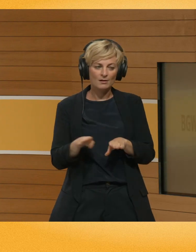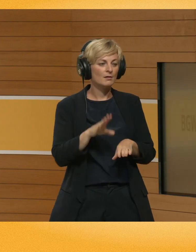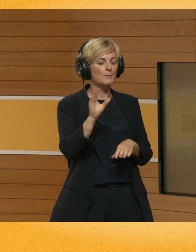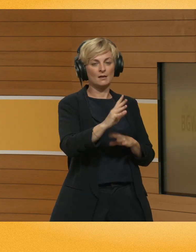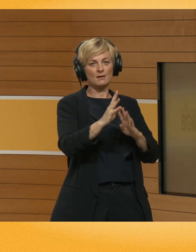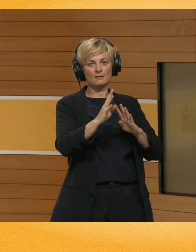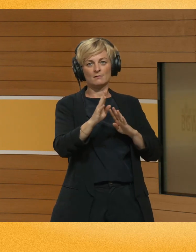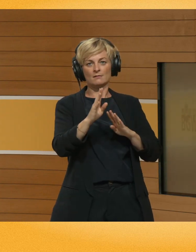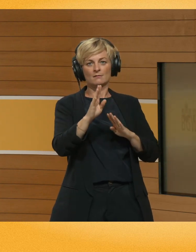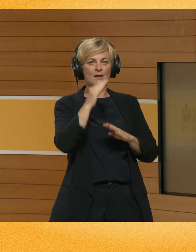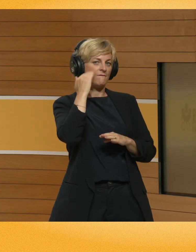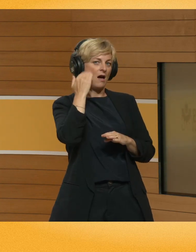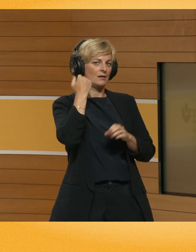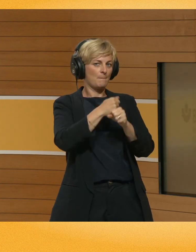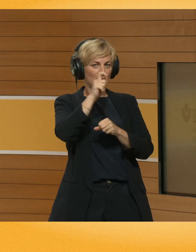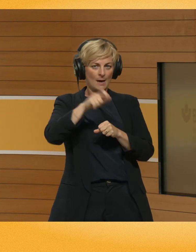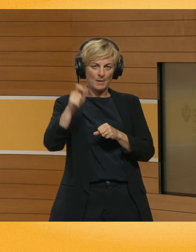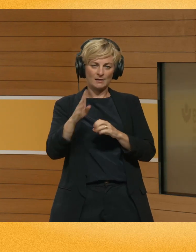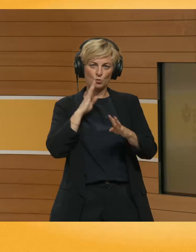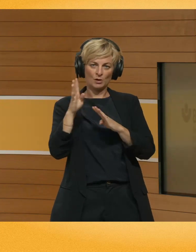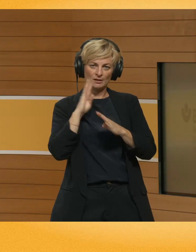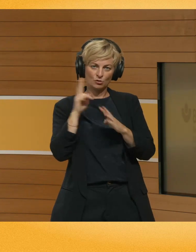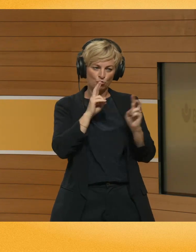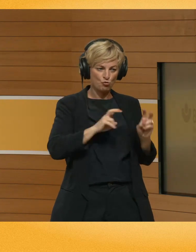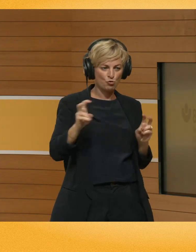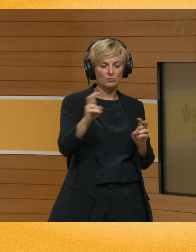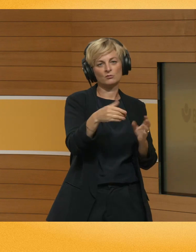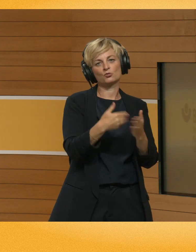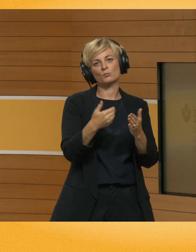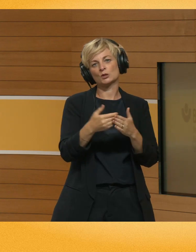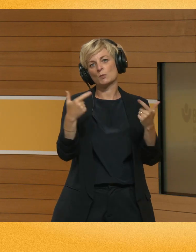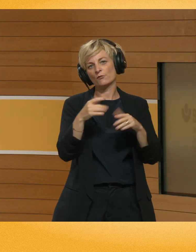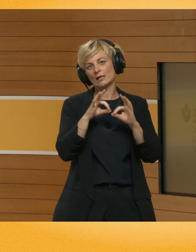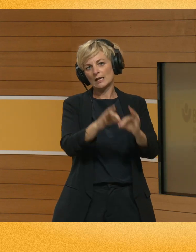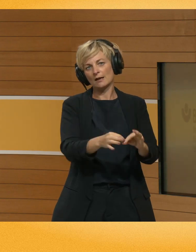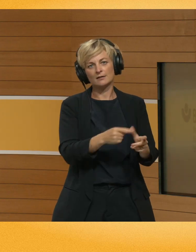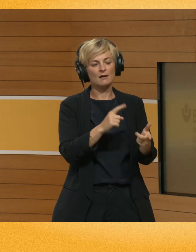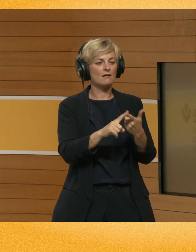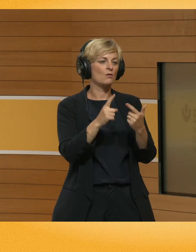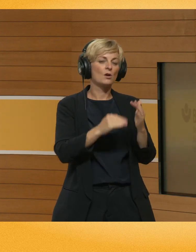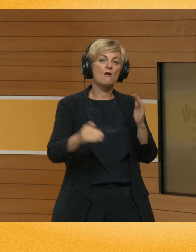staff, for example, a nurse manager or a leading physician or a member of the administration.